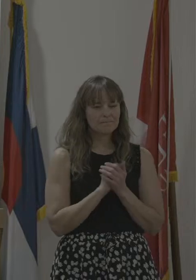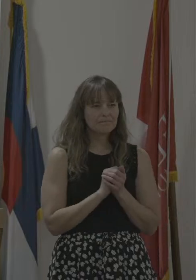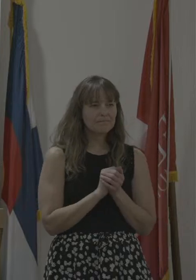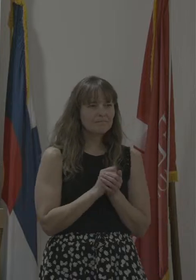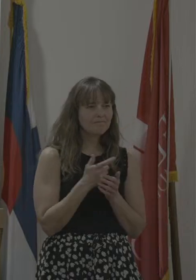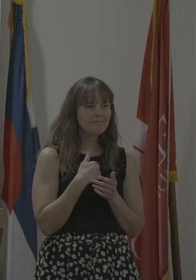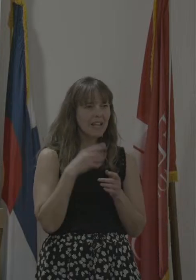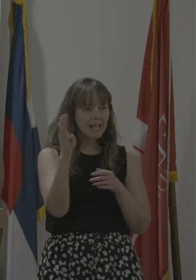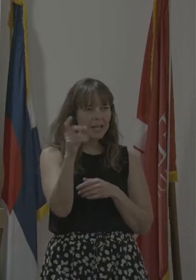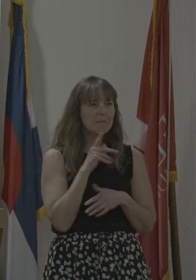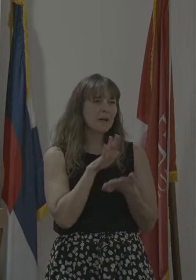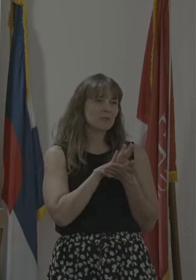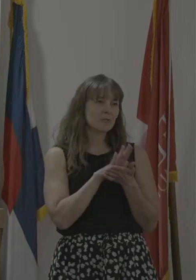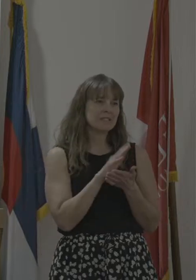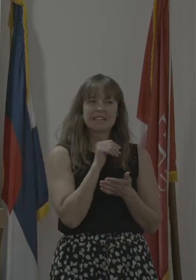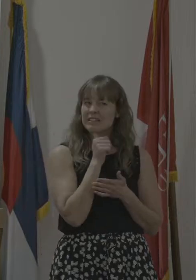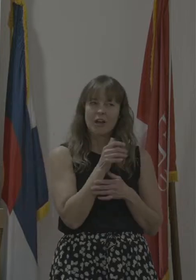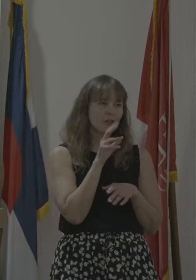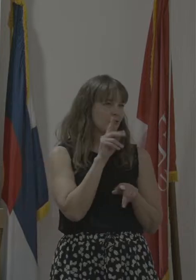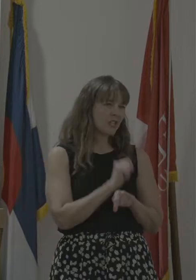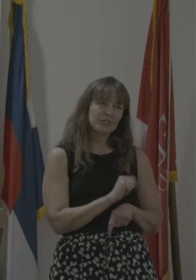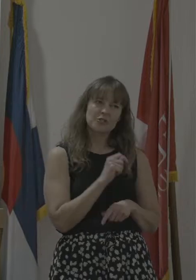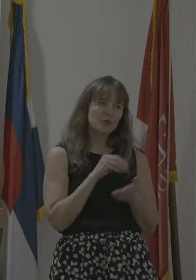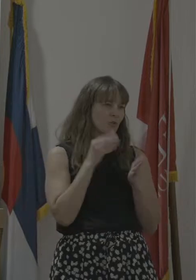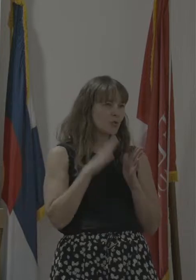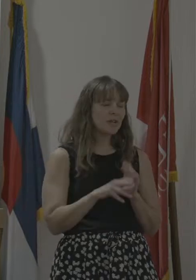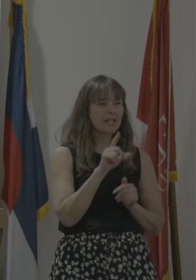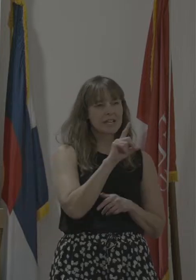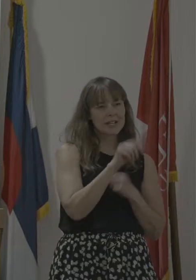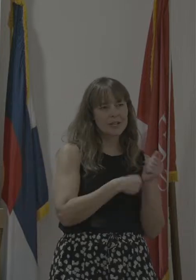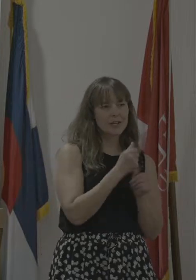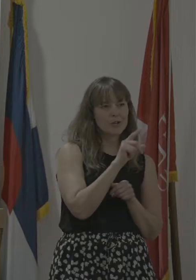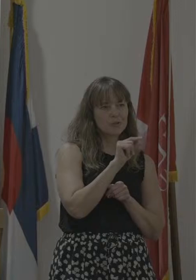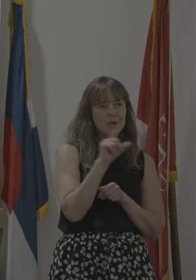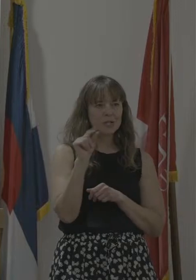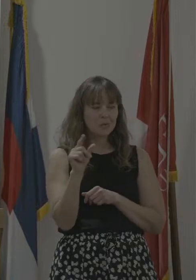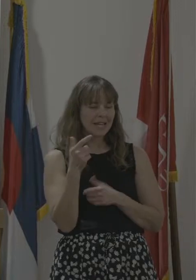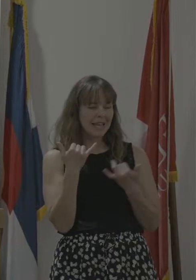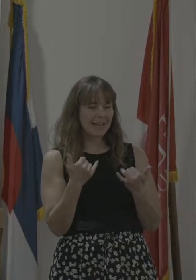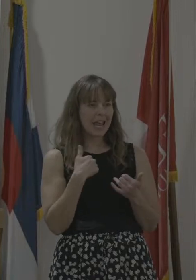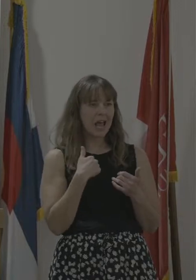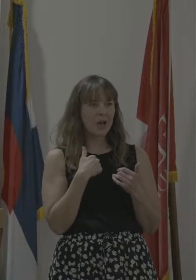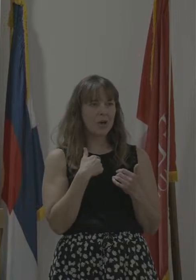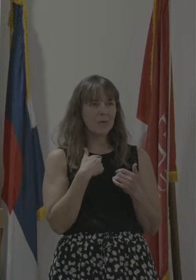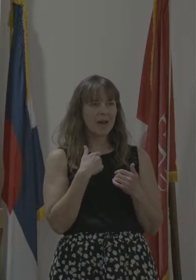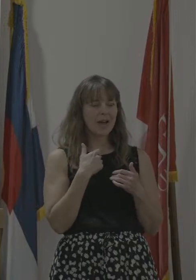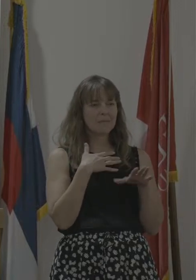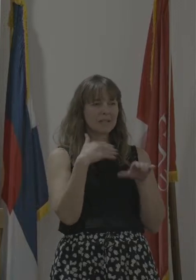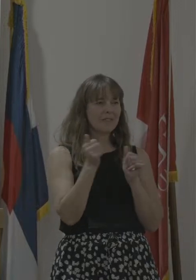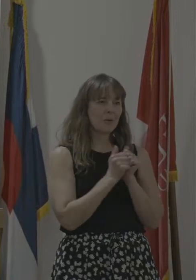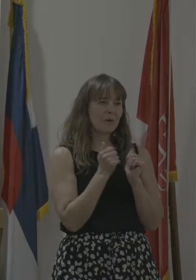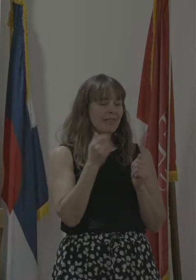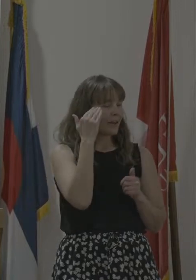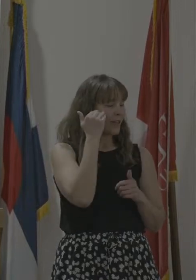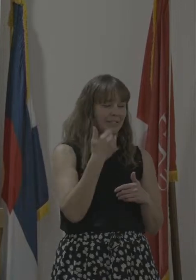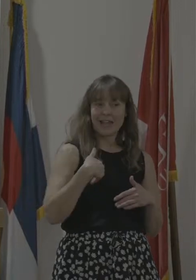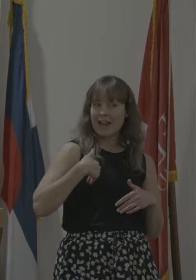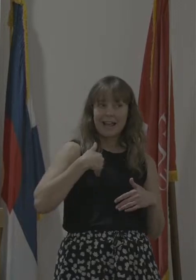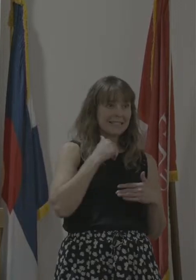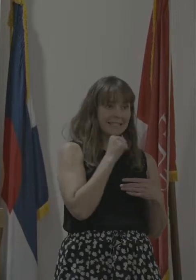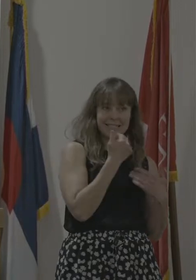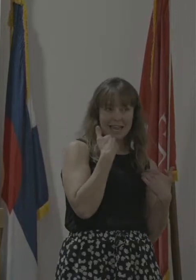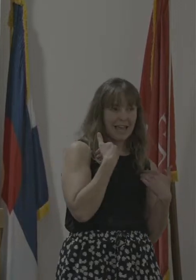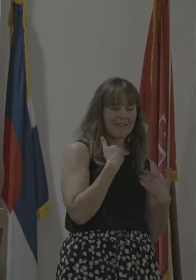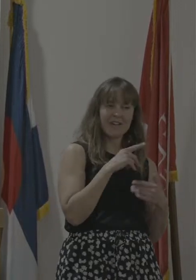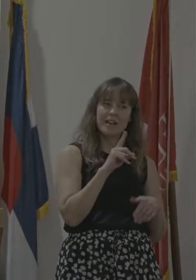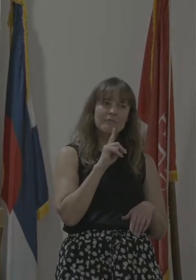I came back to school as a non-traditional student in 2020, and now I'm emerging with the knowledge I didn't have and a solid grasp